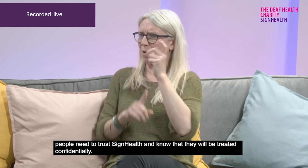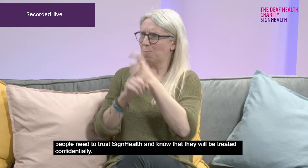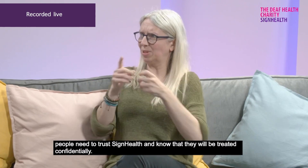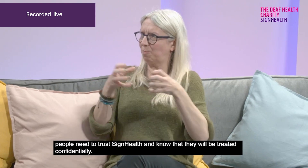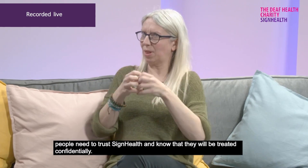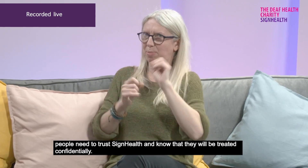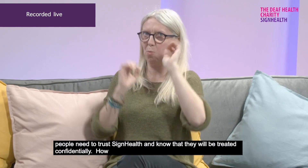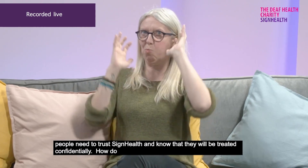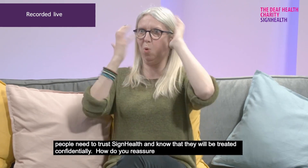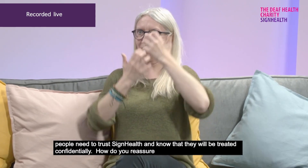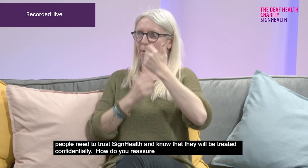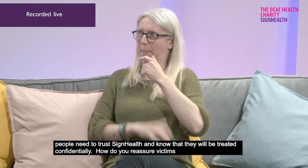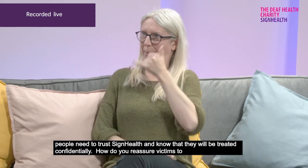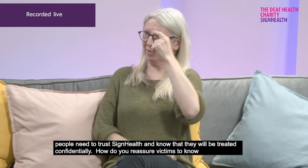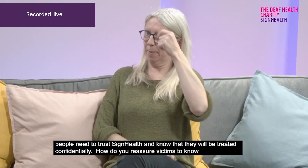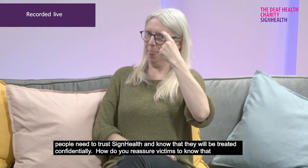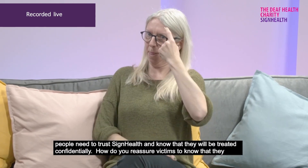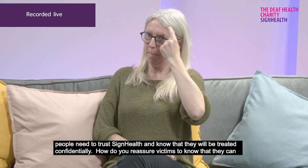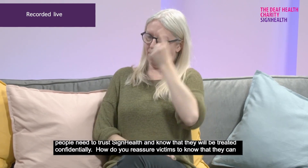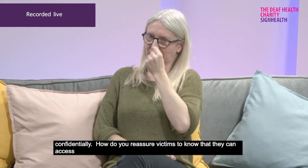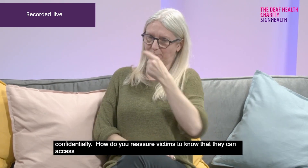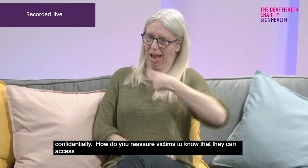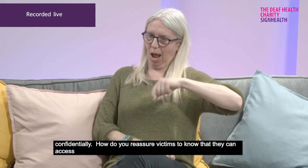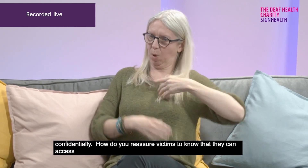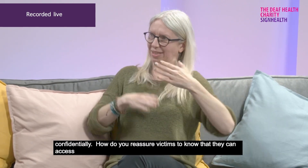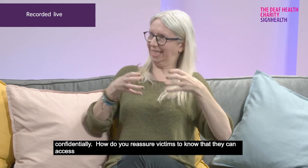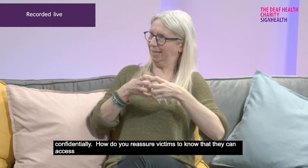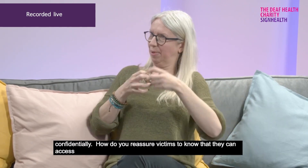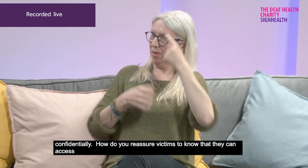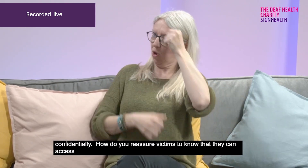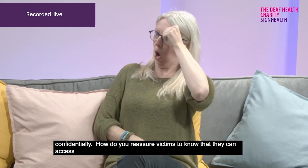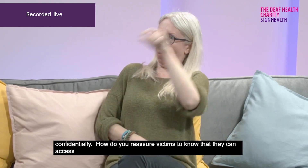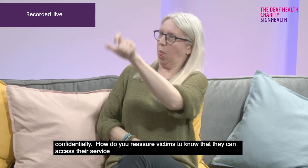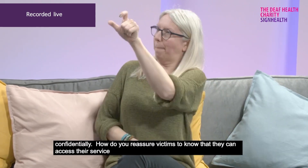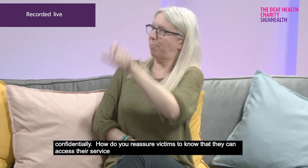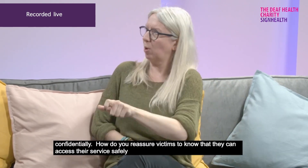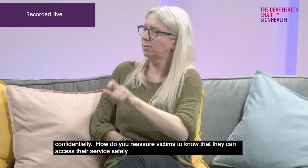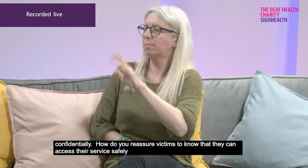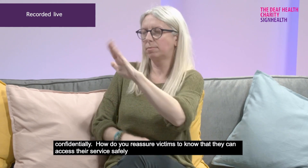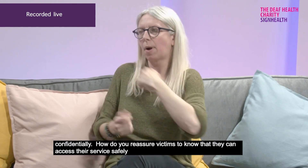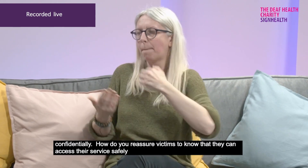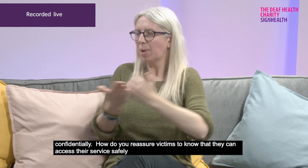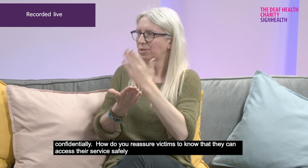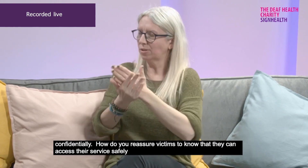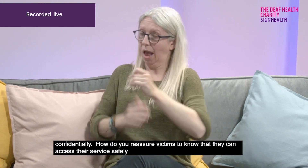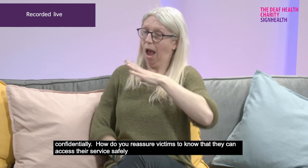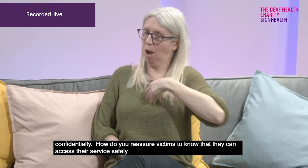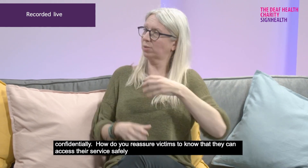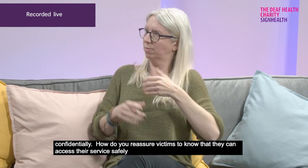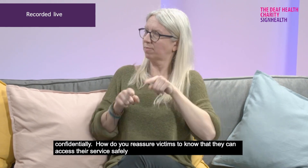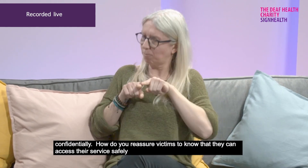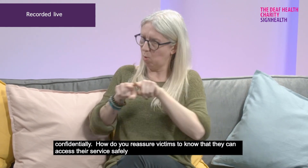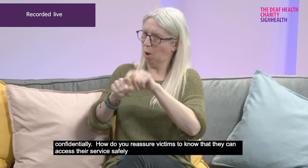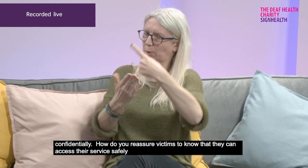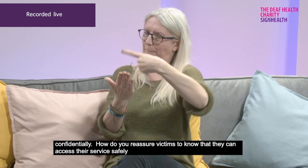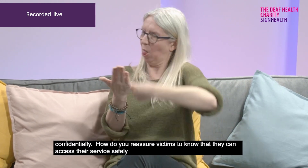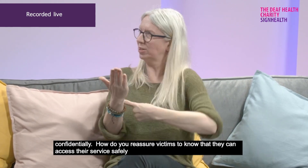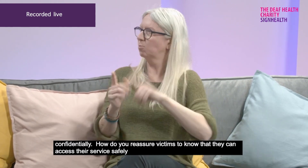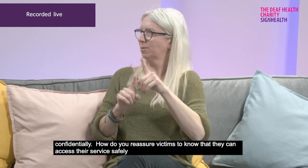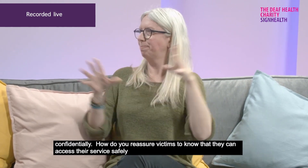do you reassure victims to know that they can access their service safely? Well, of course, the deaf community is full and people